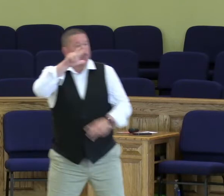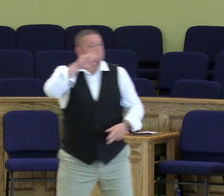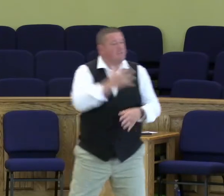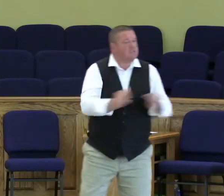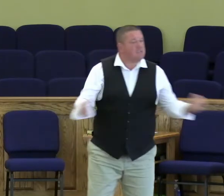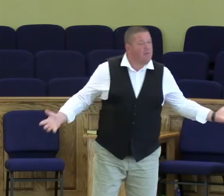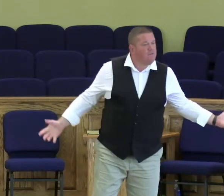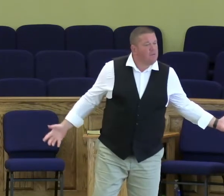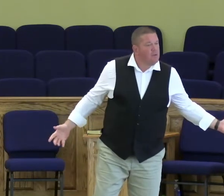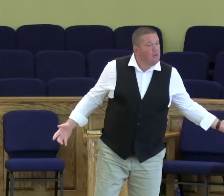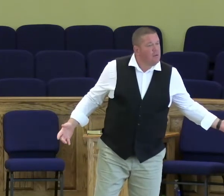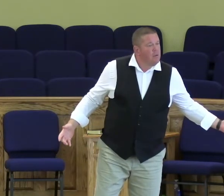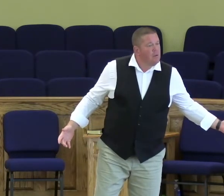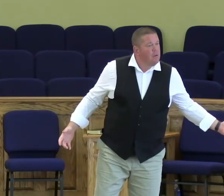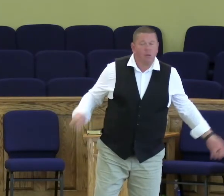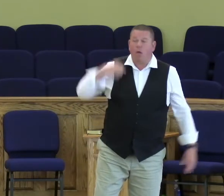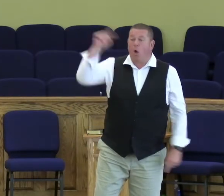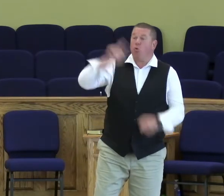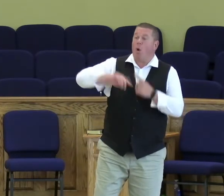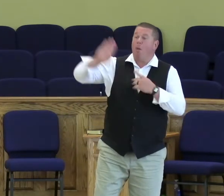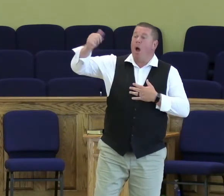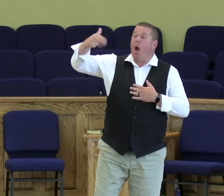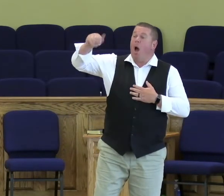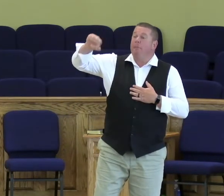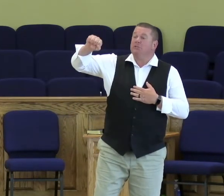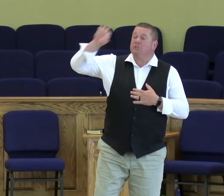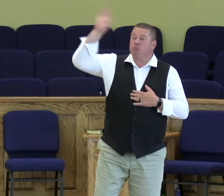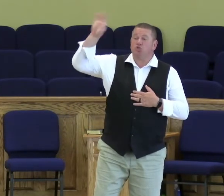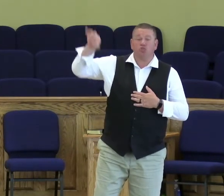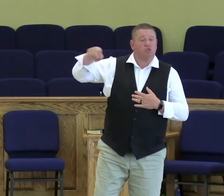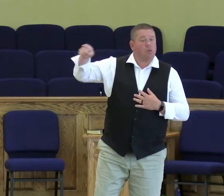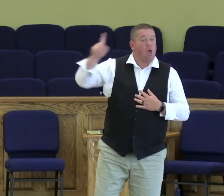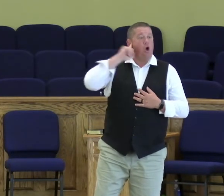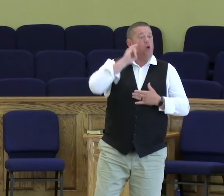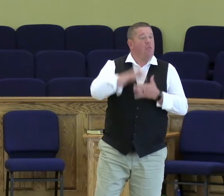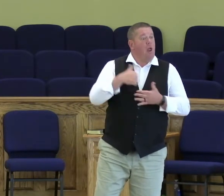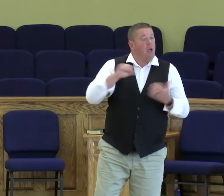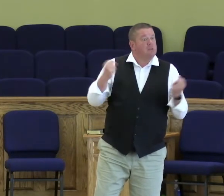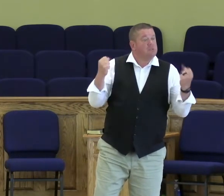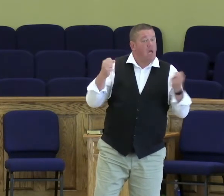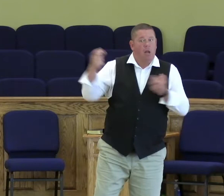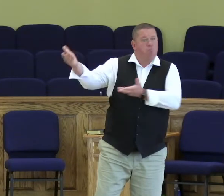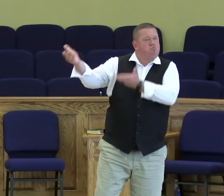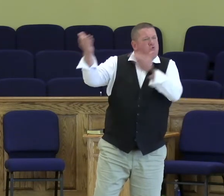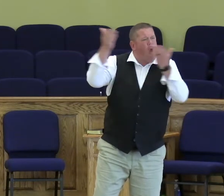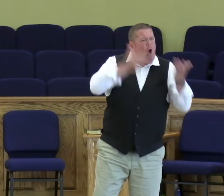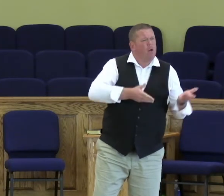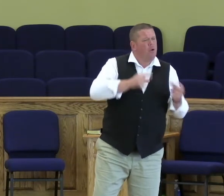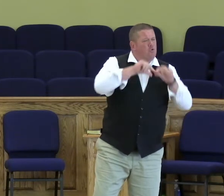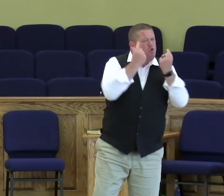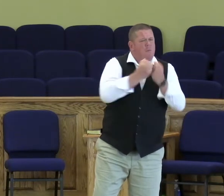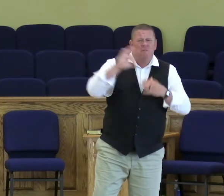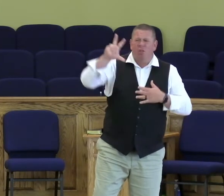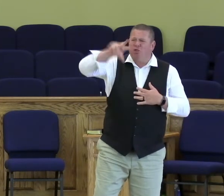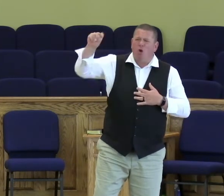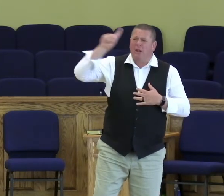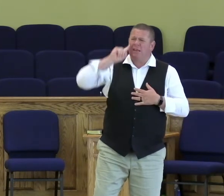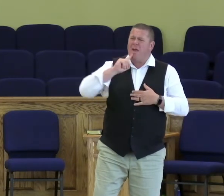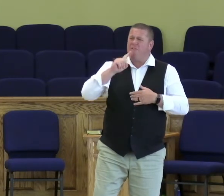who didn't get saved. 35 out of those 37 got saved. I went to the Bahamas to preach. And they heard that I could sign, and they brought me to a group of 30